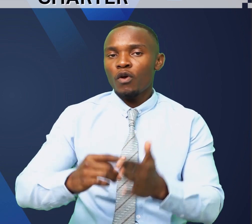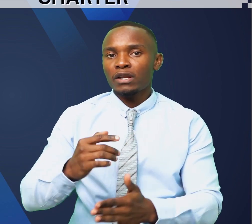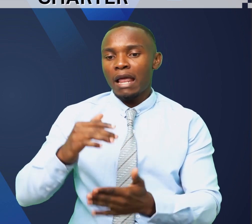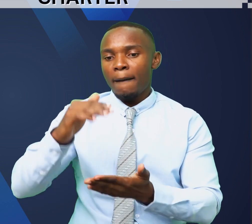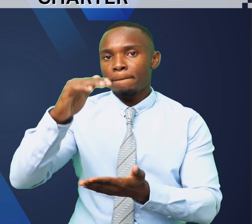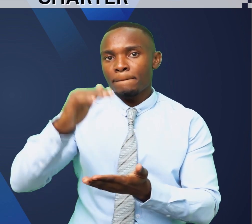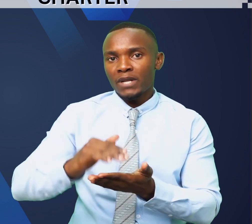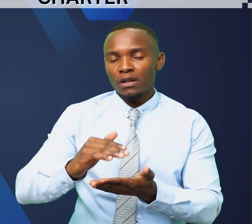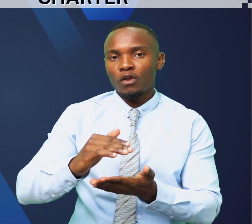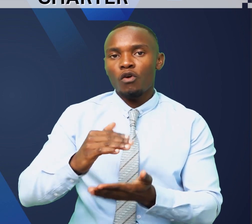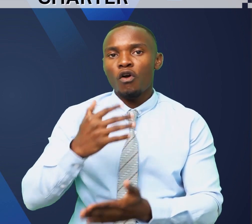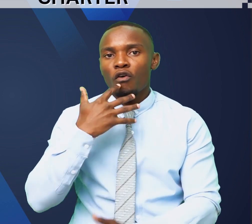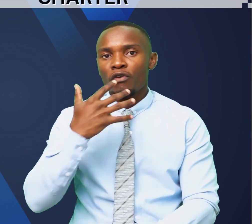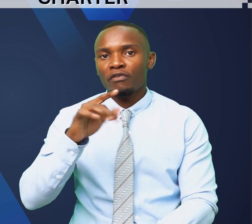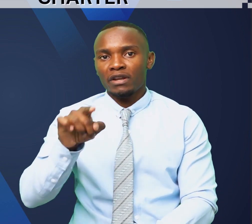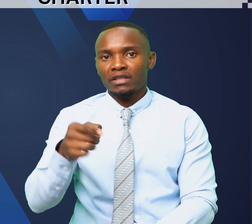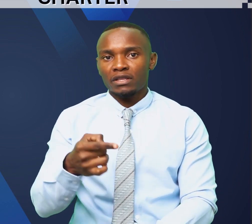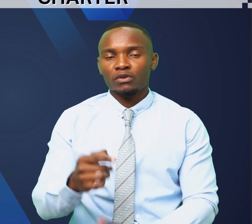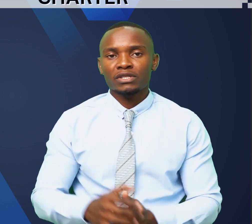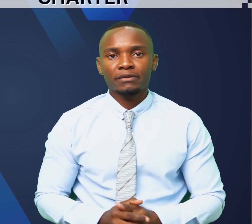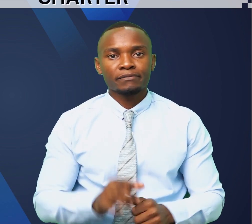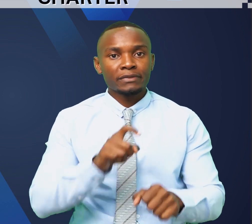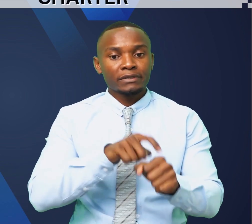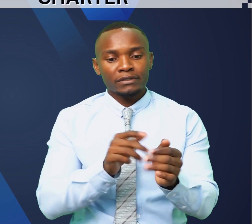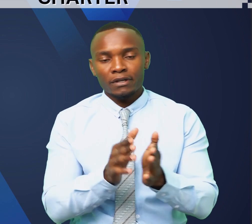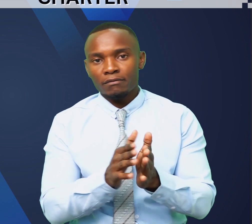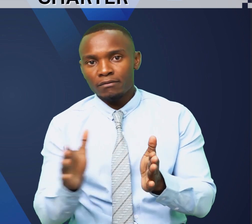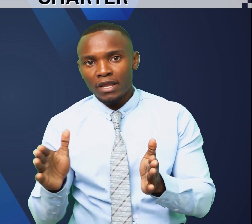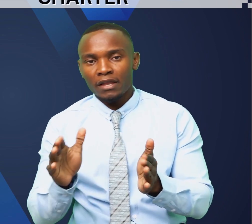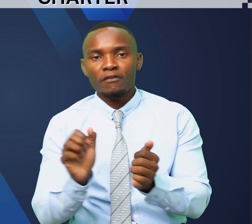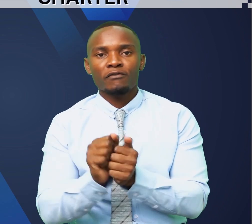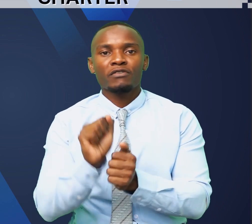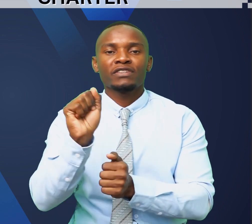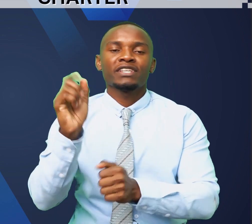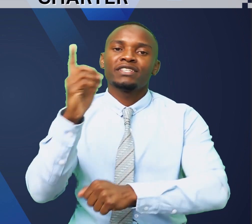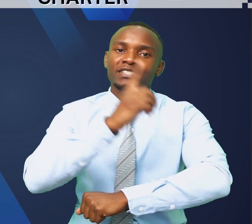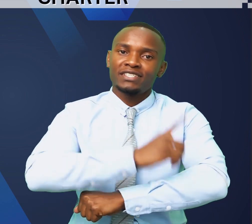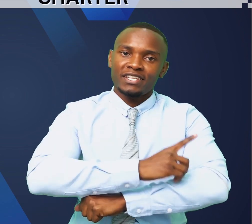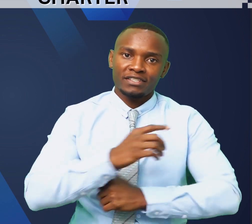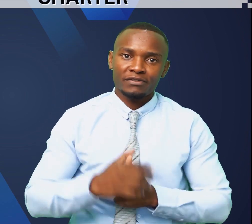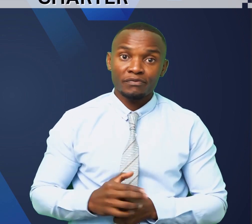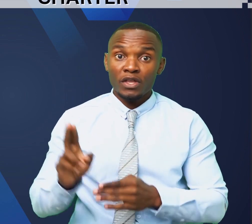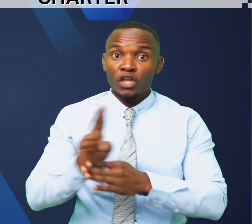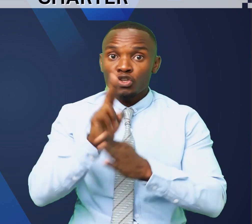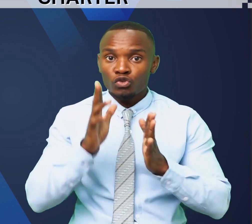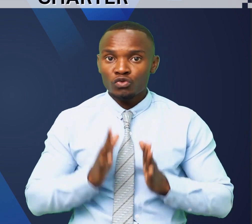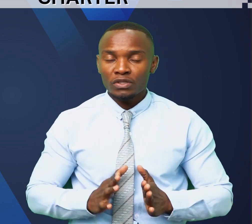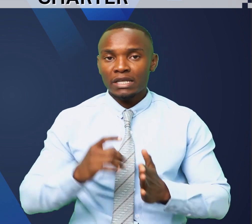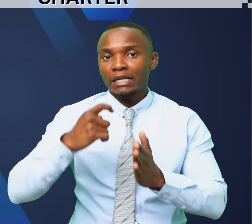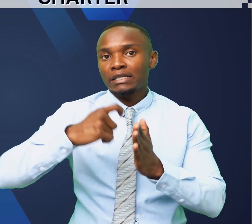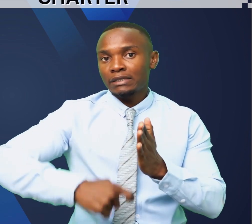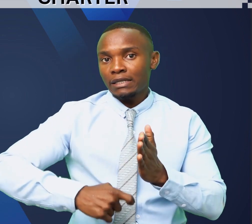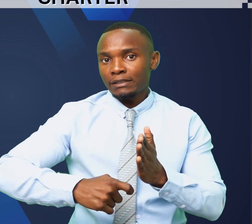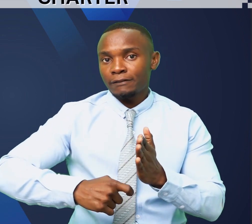500,000 Kenya shillings. Timeline: 15 days. User charges